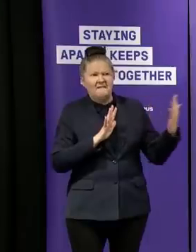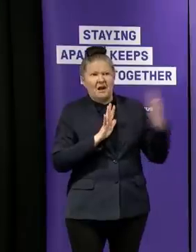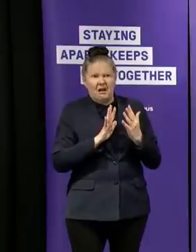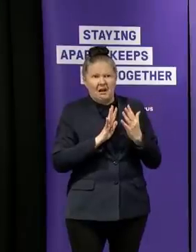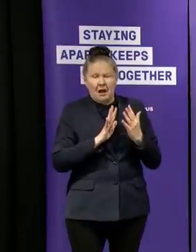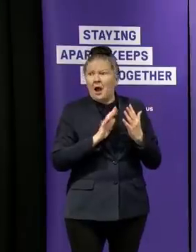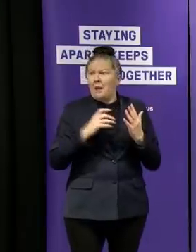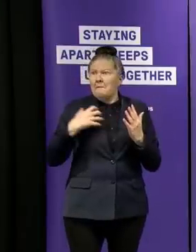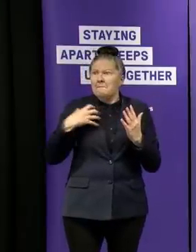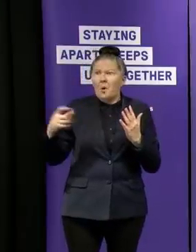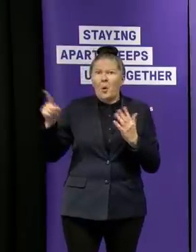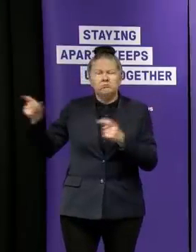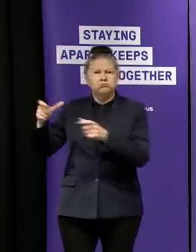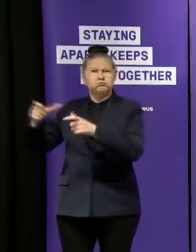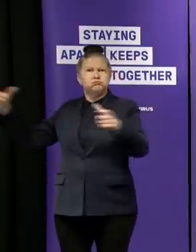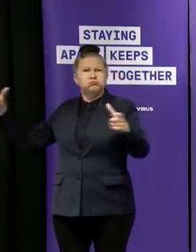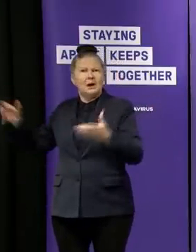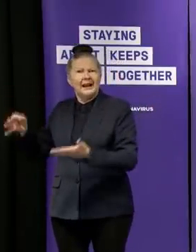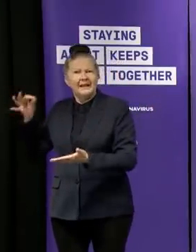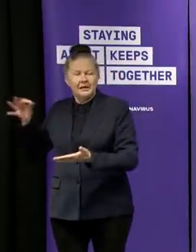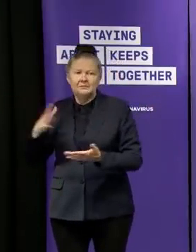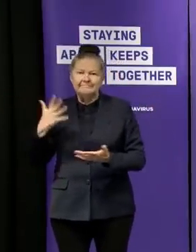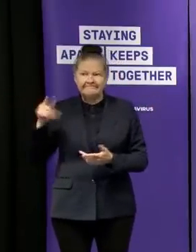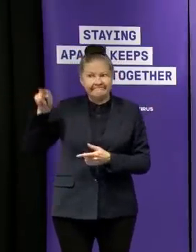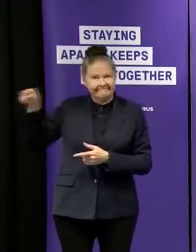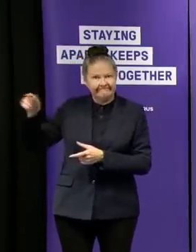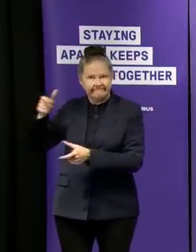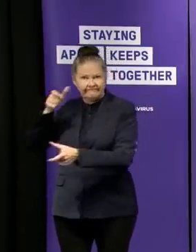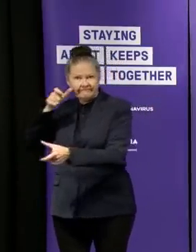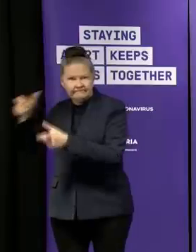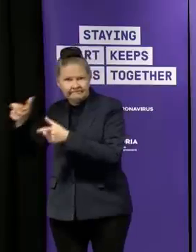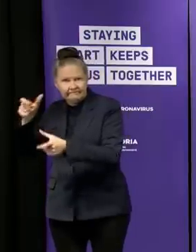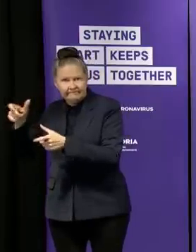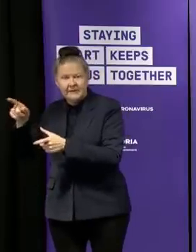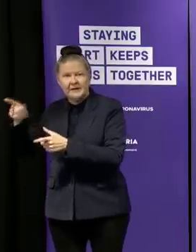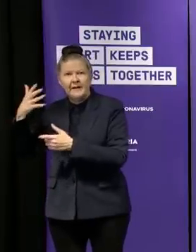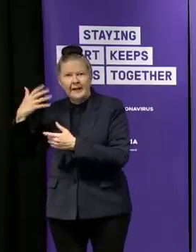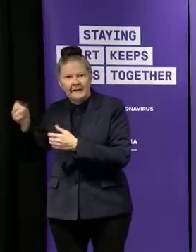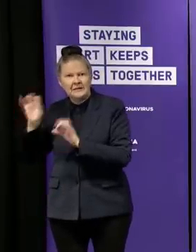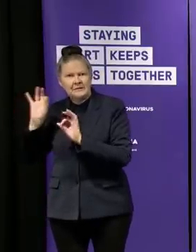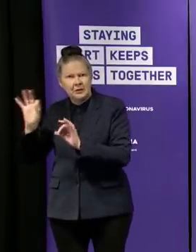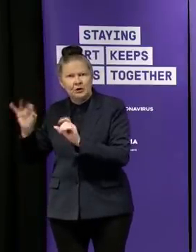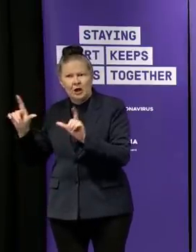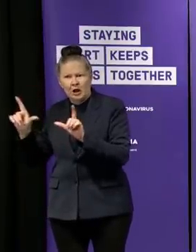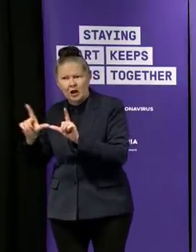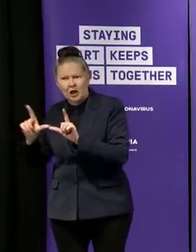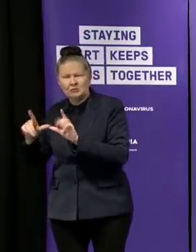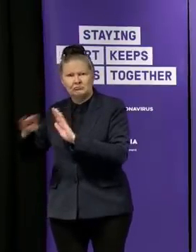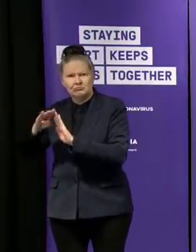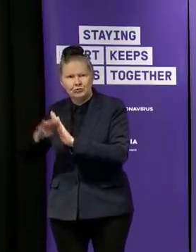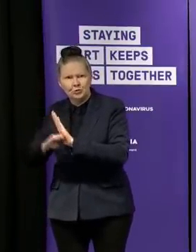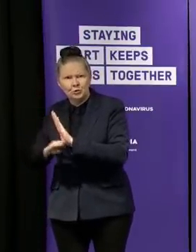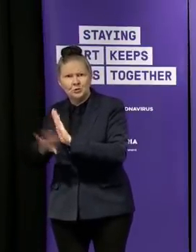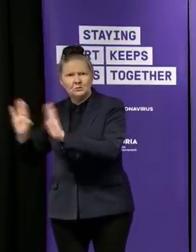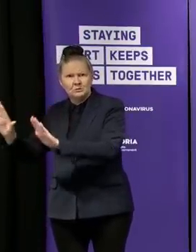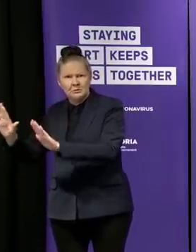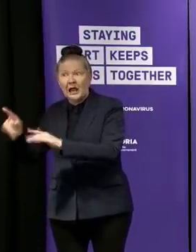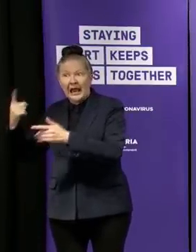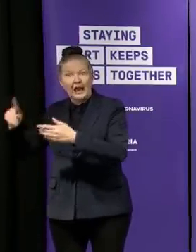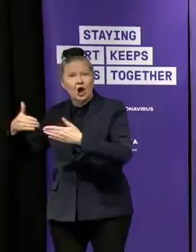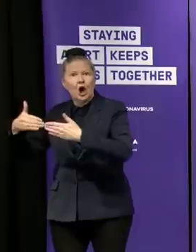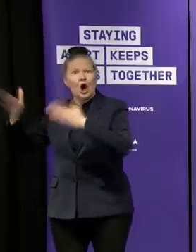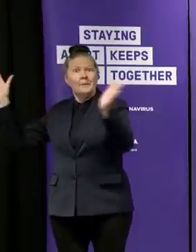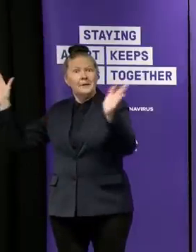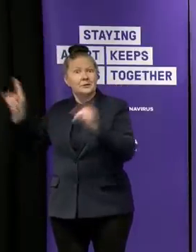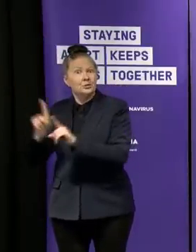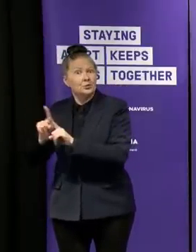One's regulated. One's regulated. One's licensed. One's got a structure and a formality to it. One's out in the open too, so we can see